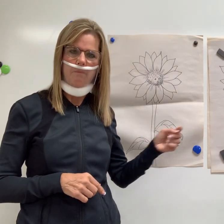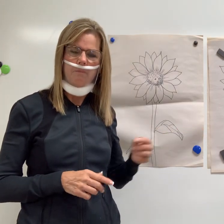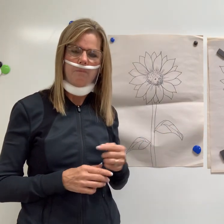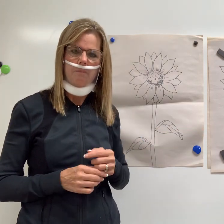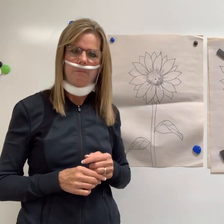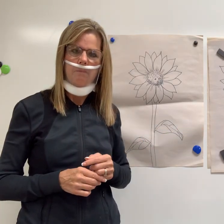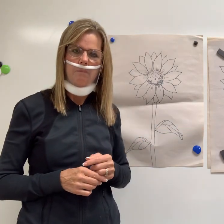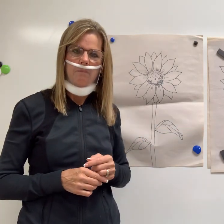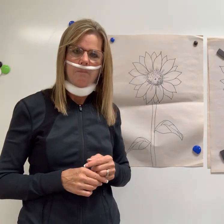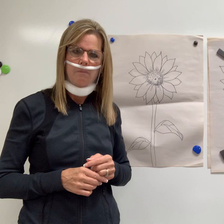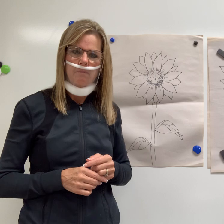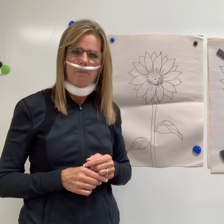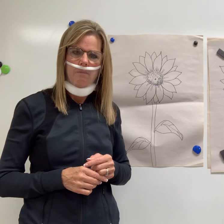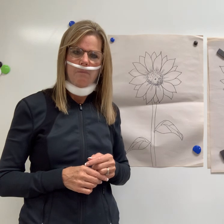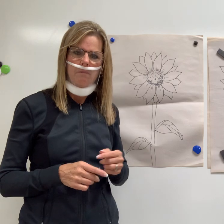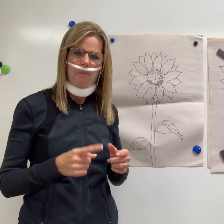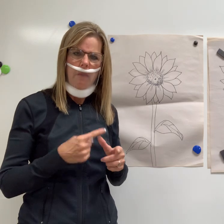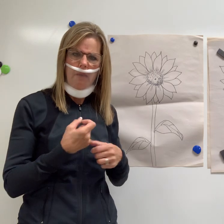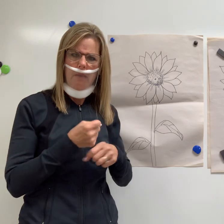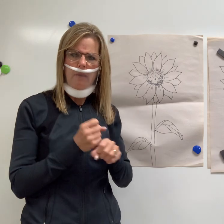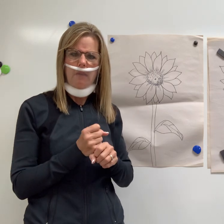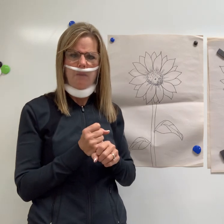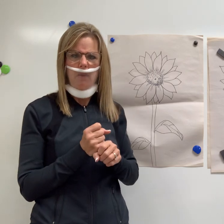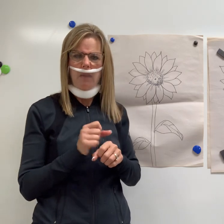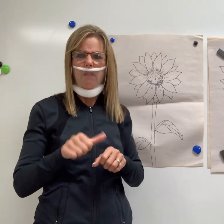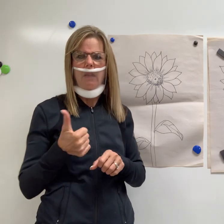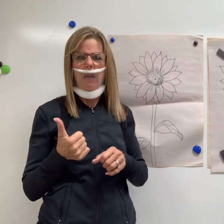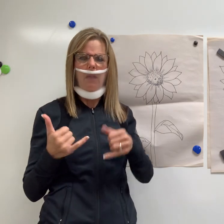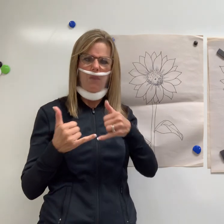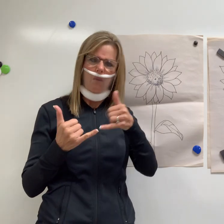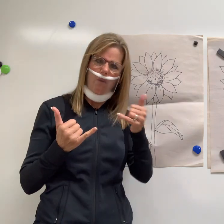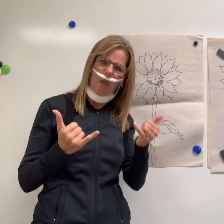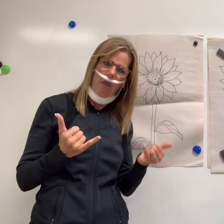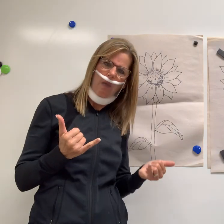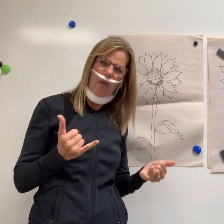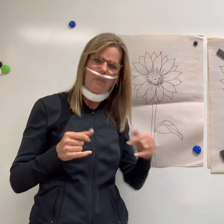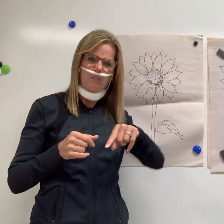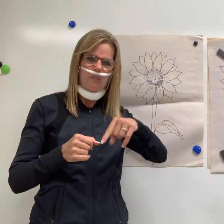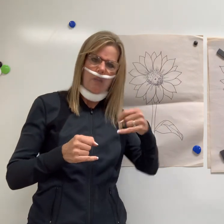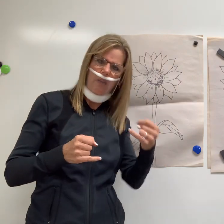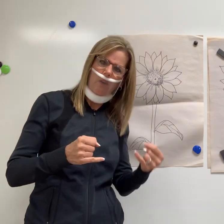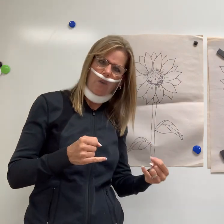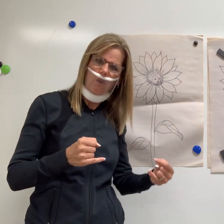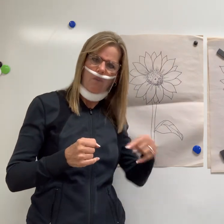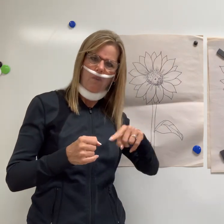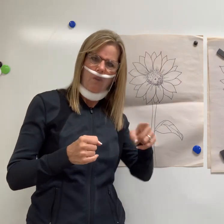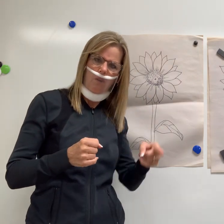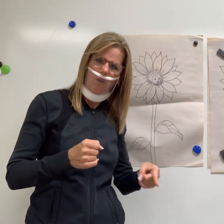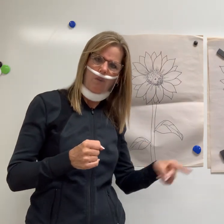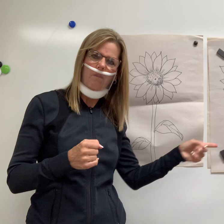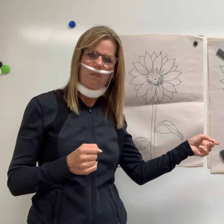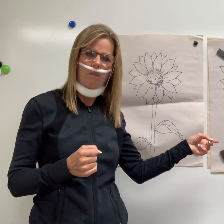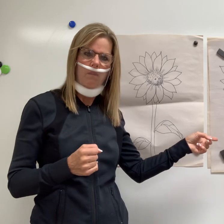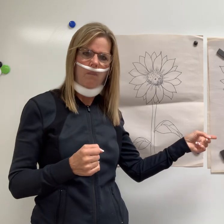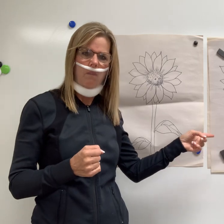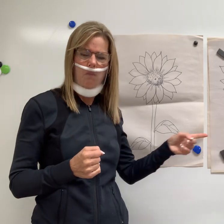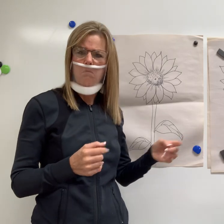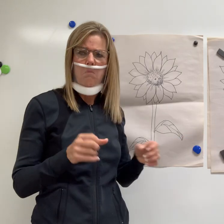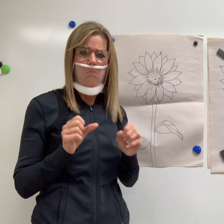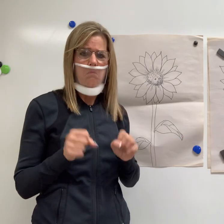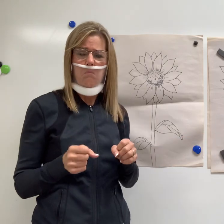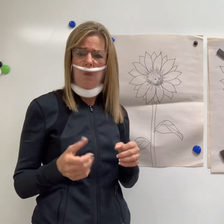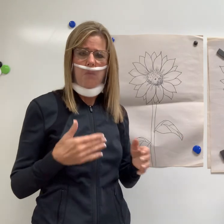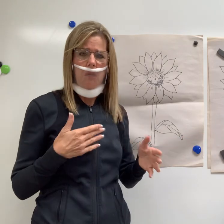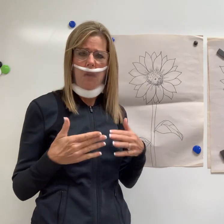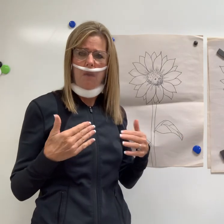curve. And then I can make the veins coming off, just kind of slanted curve lines. Let's see, I have room for like five. You